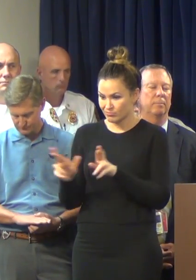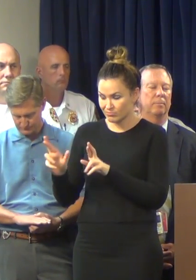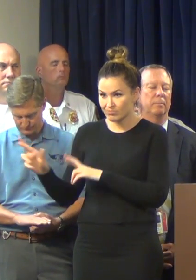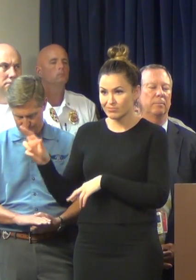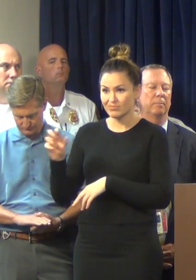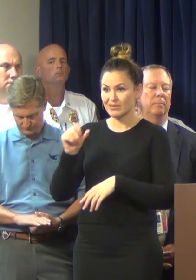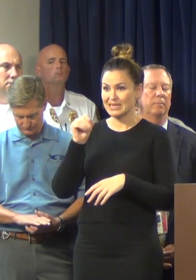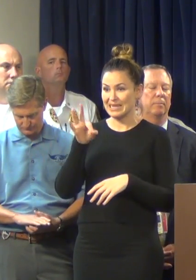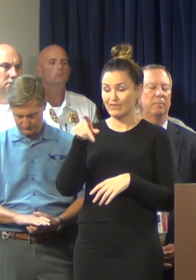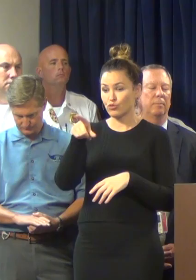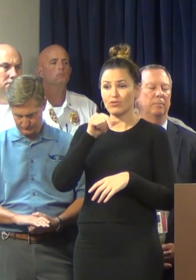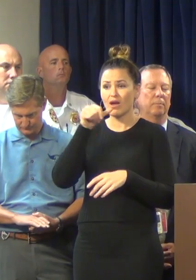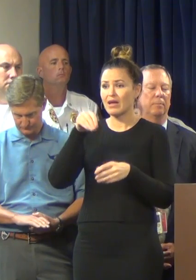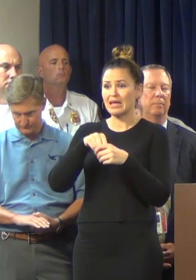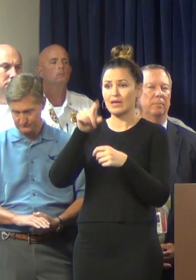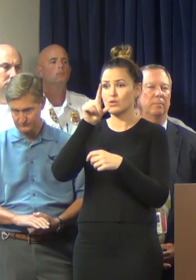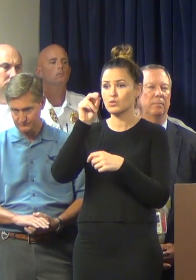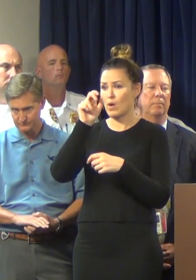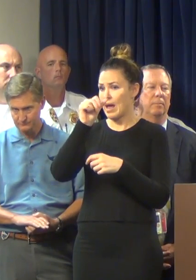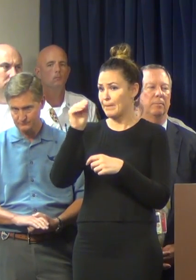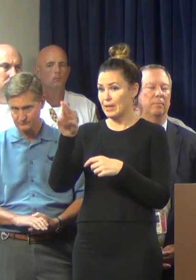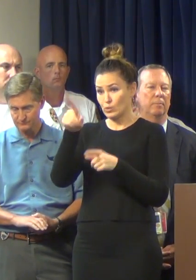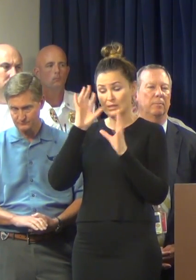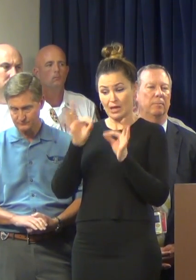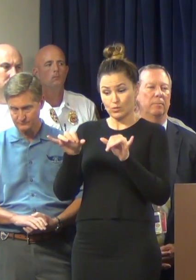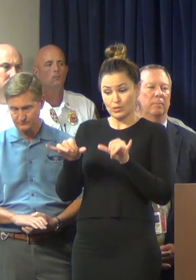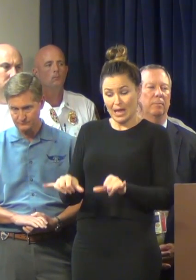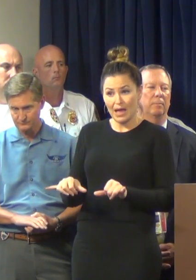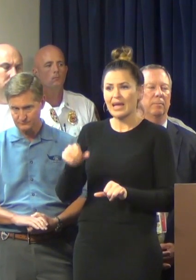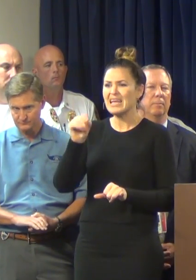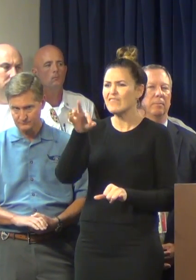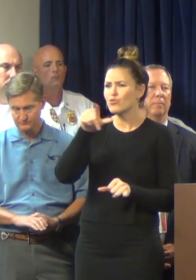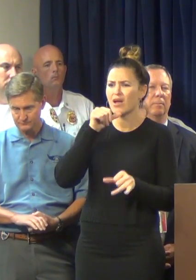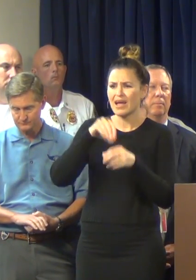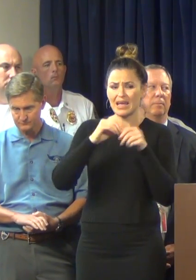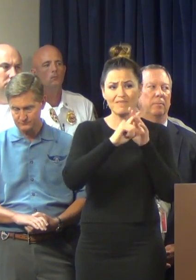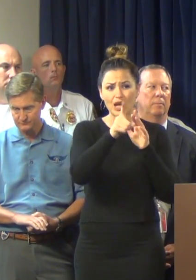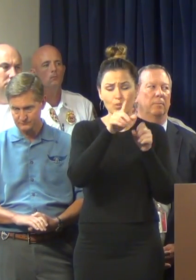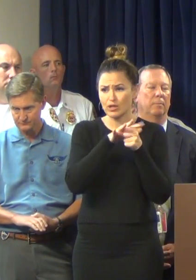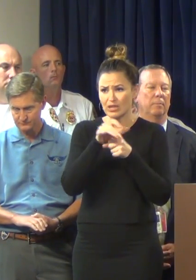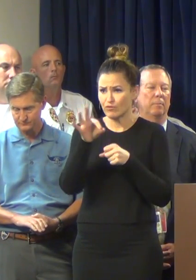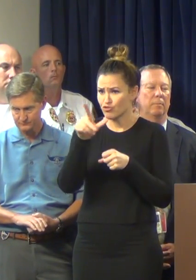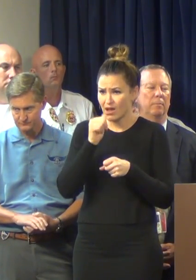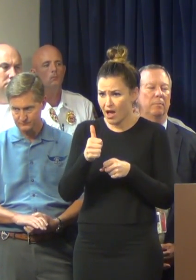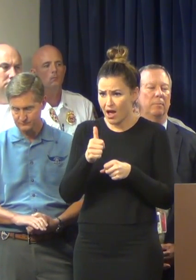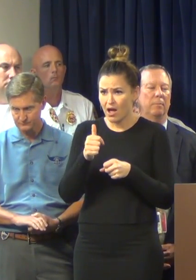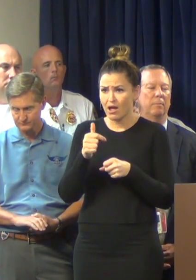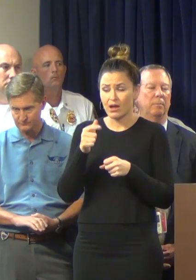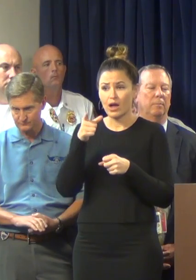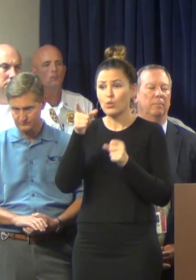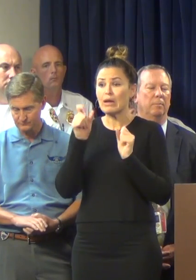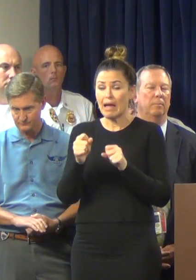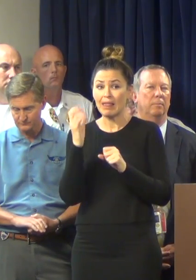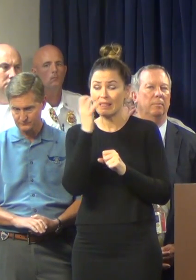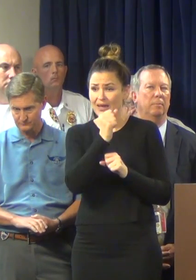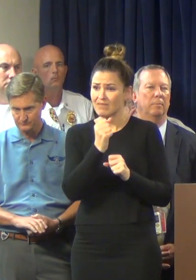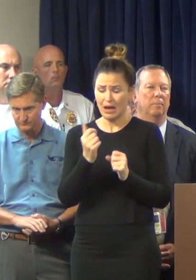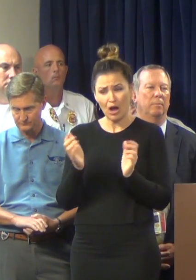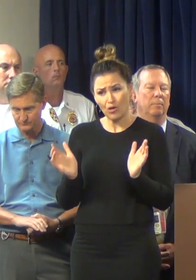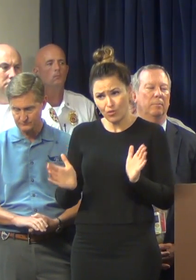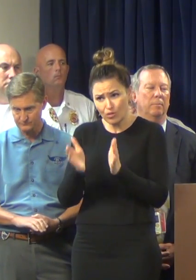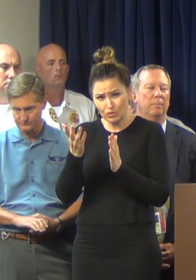If you're not in an evacuation area and you decide to stay, by the way, if you're not in an evacuation area and you can get out of town, I would encourage